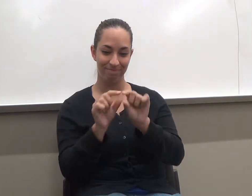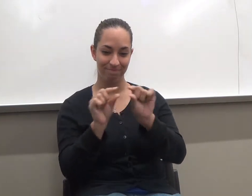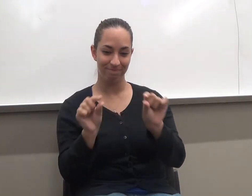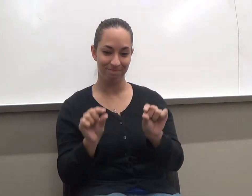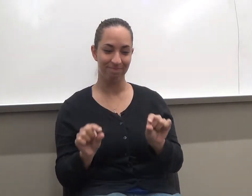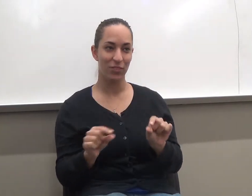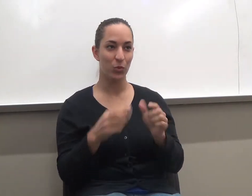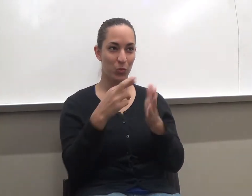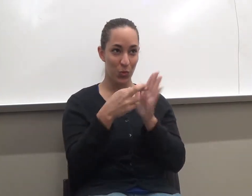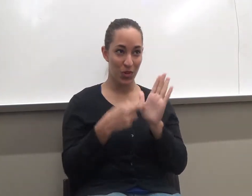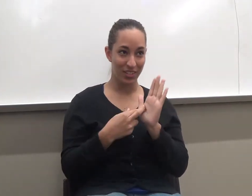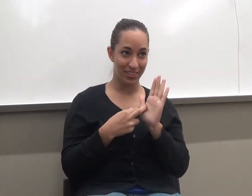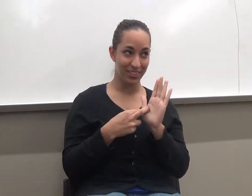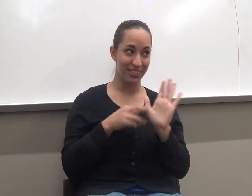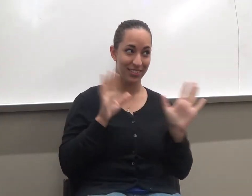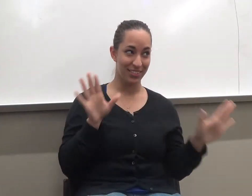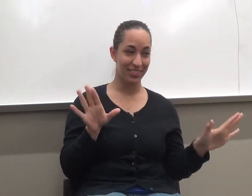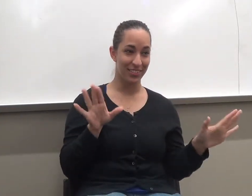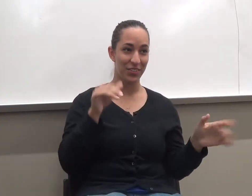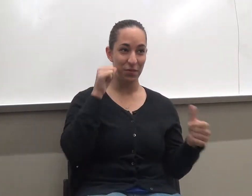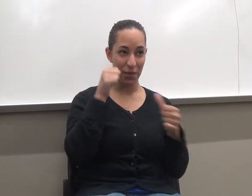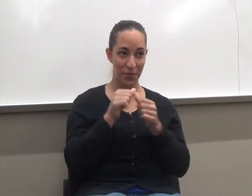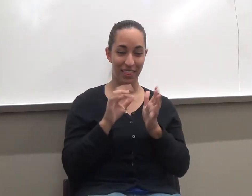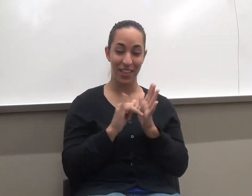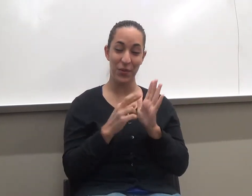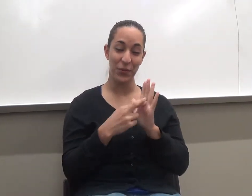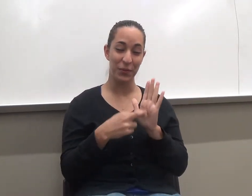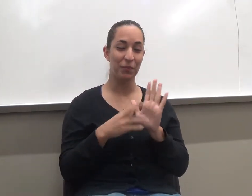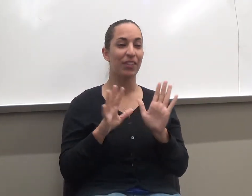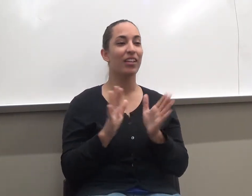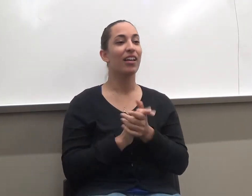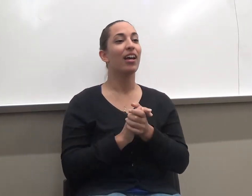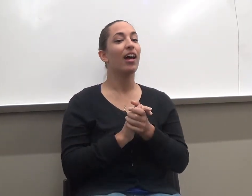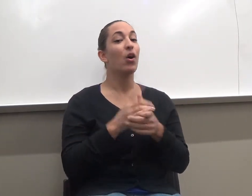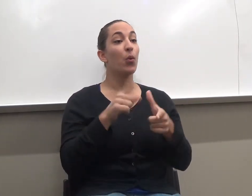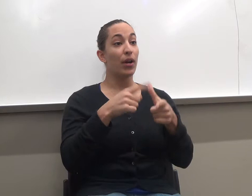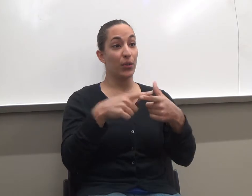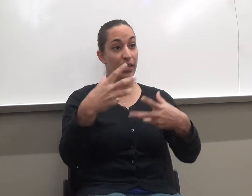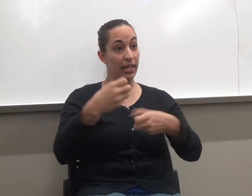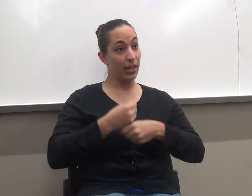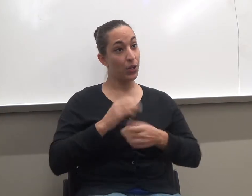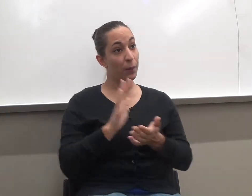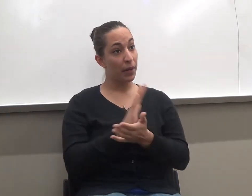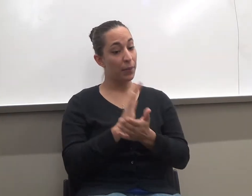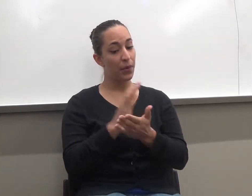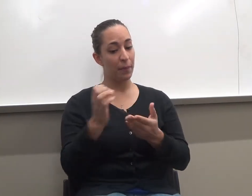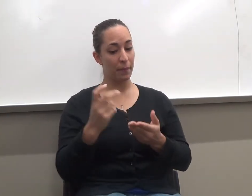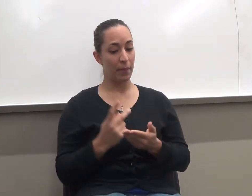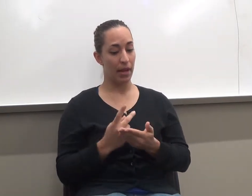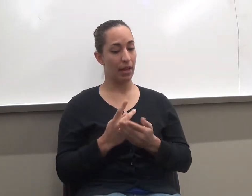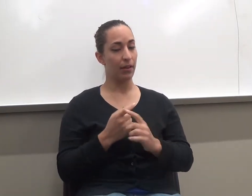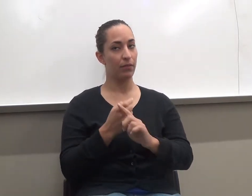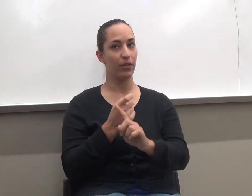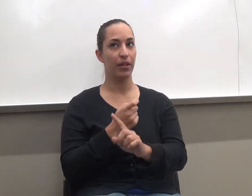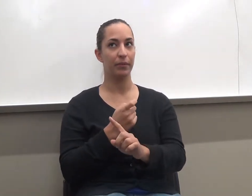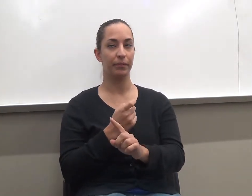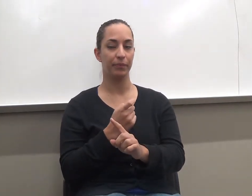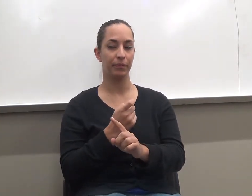rule in this class. When you get your paper back from your person